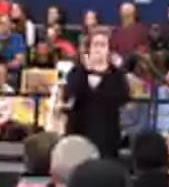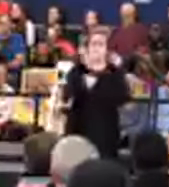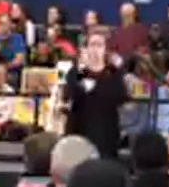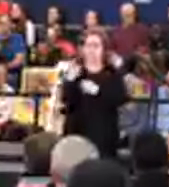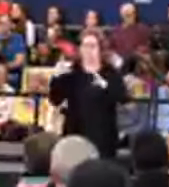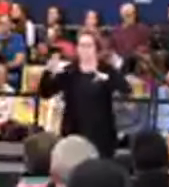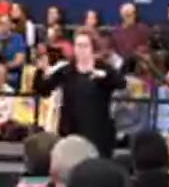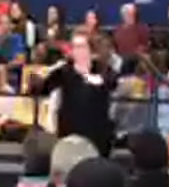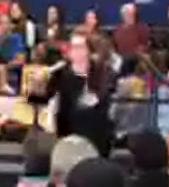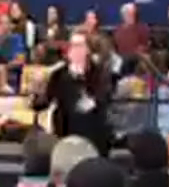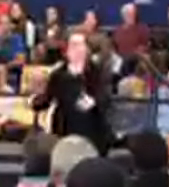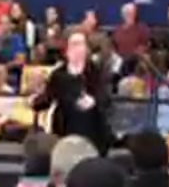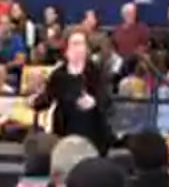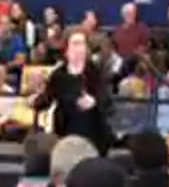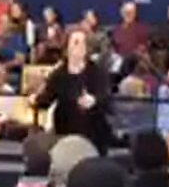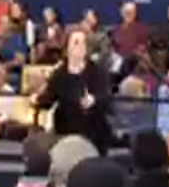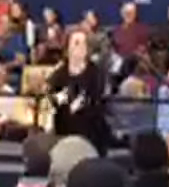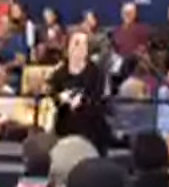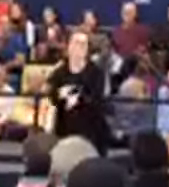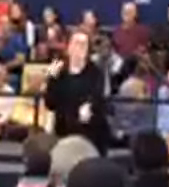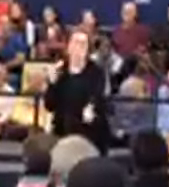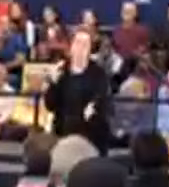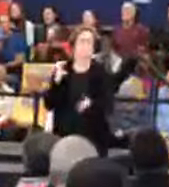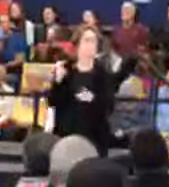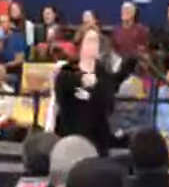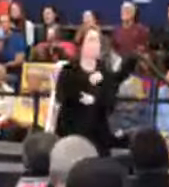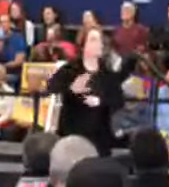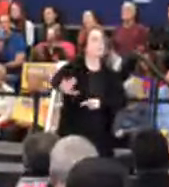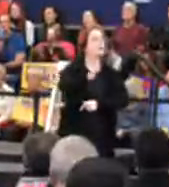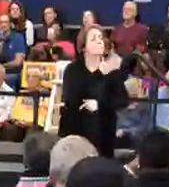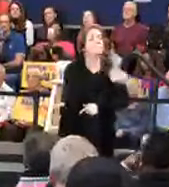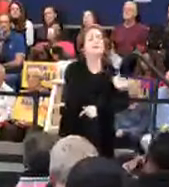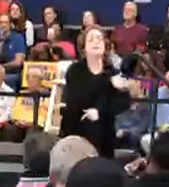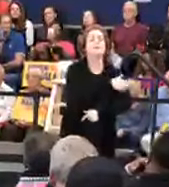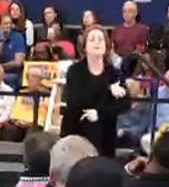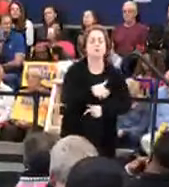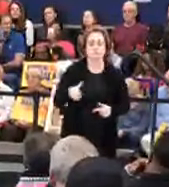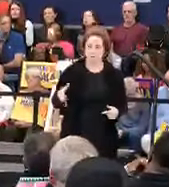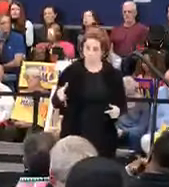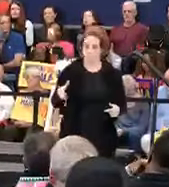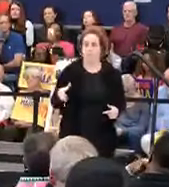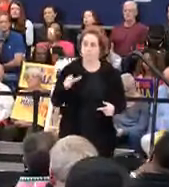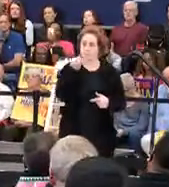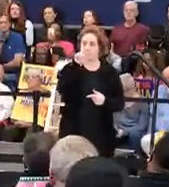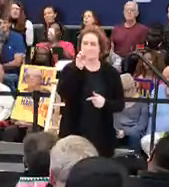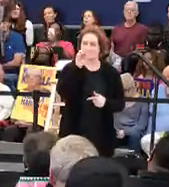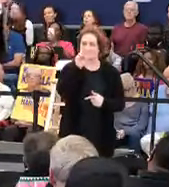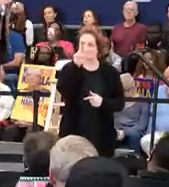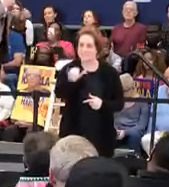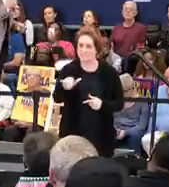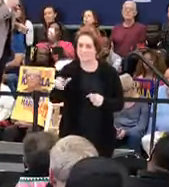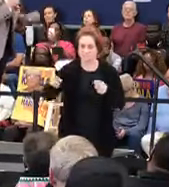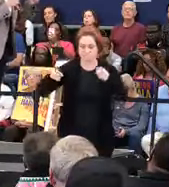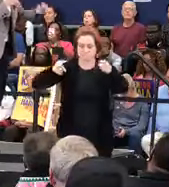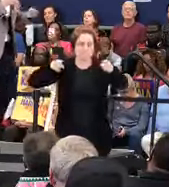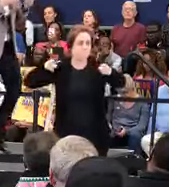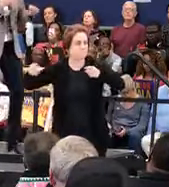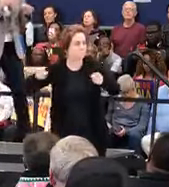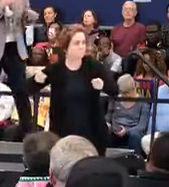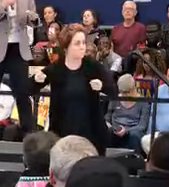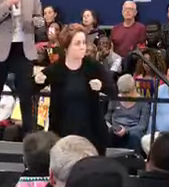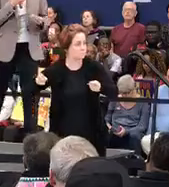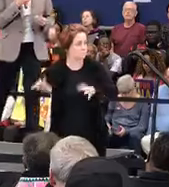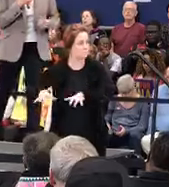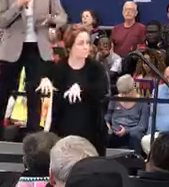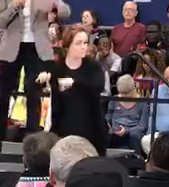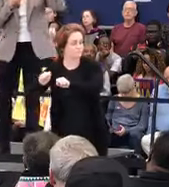abuse its power, that there may be tyranny. And so they designed our